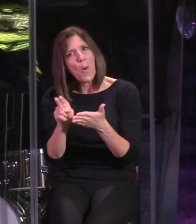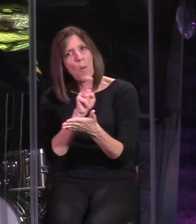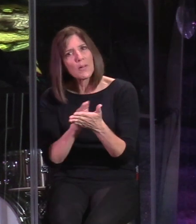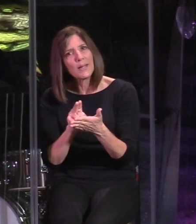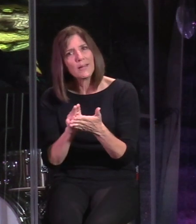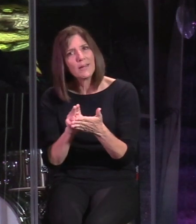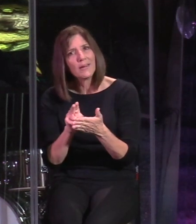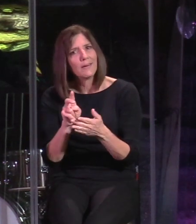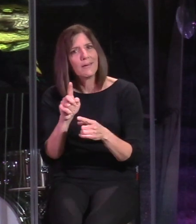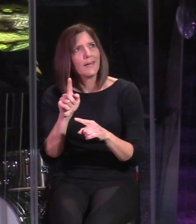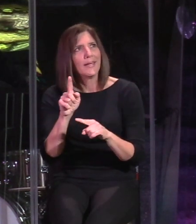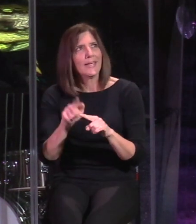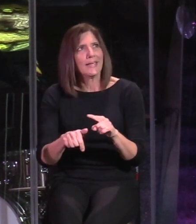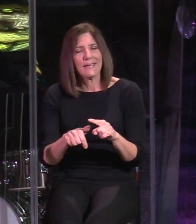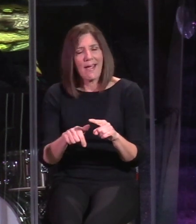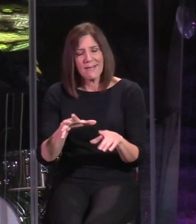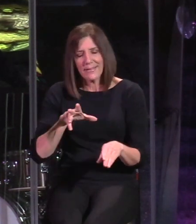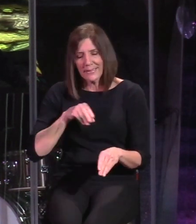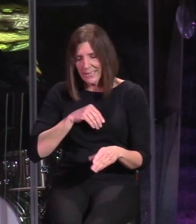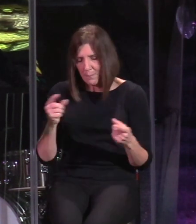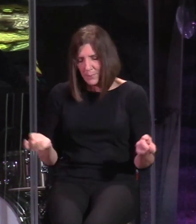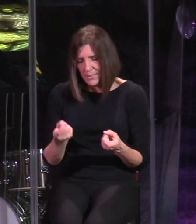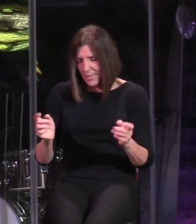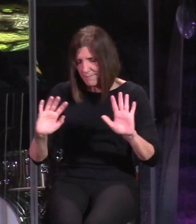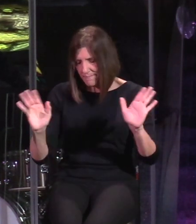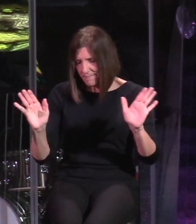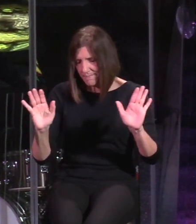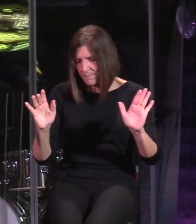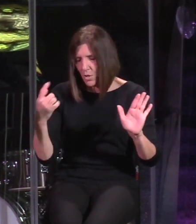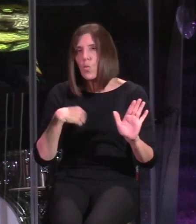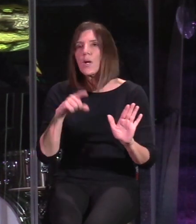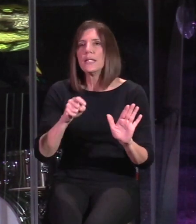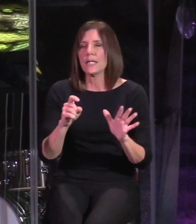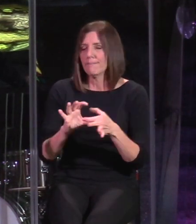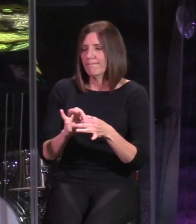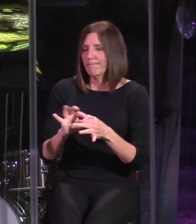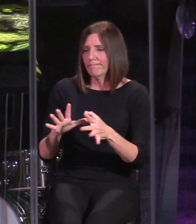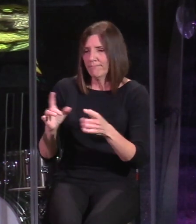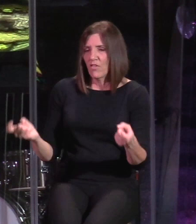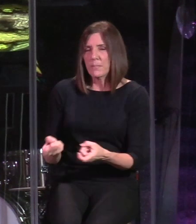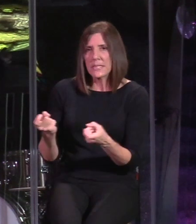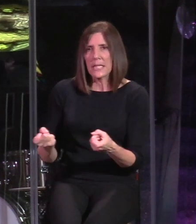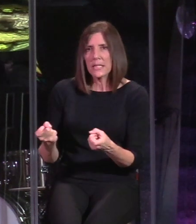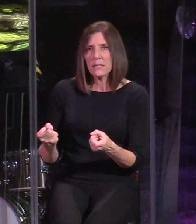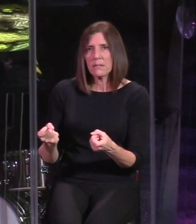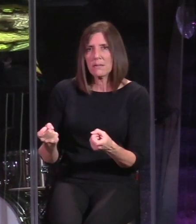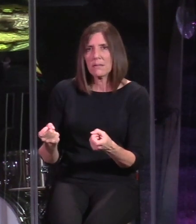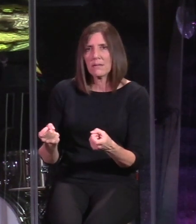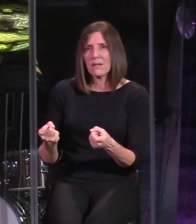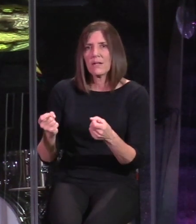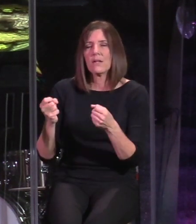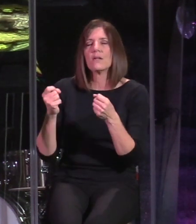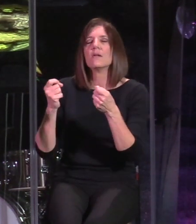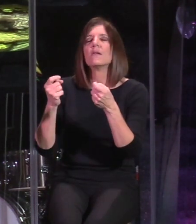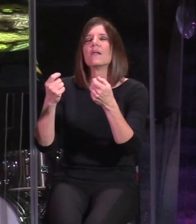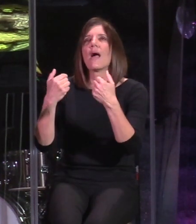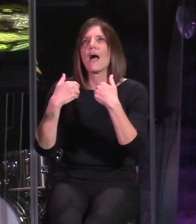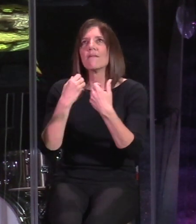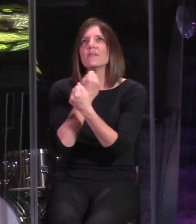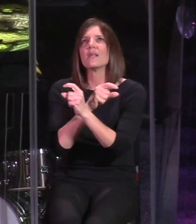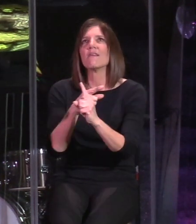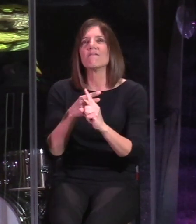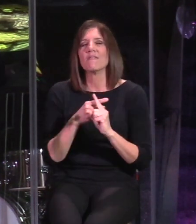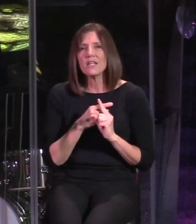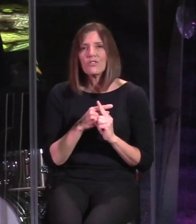cannot tolerate sin. We need to be set free from our sin to be redeemed. And we need to be